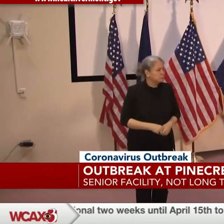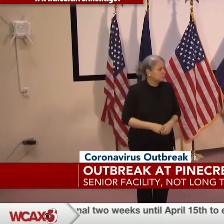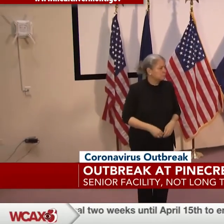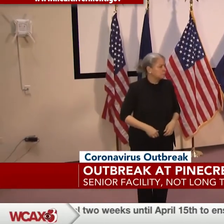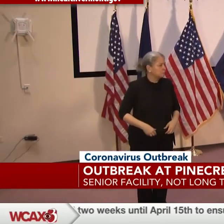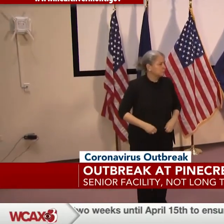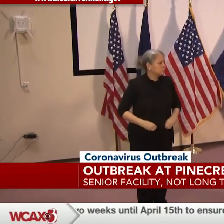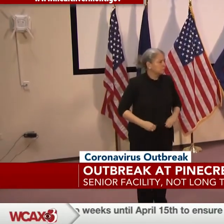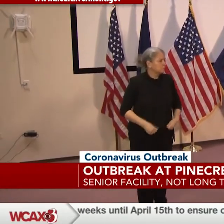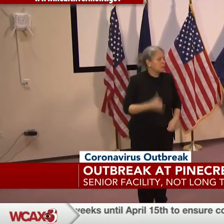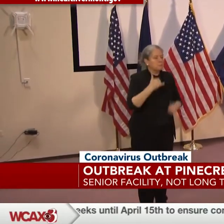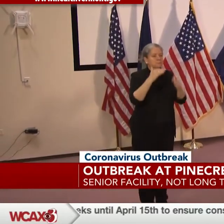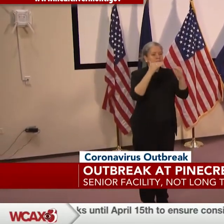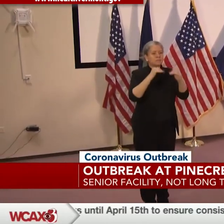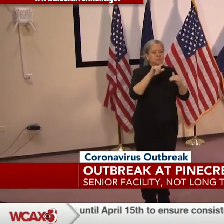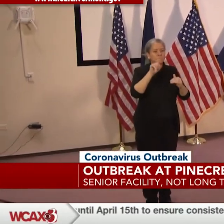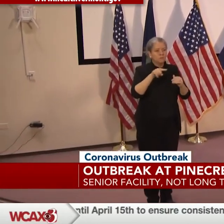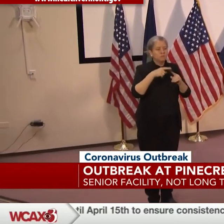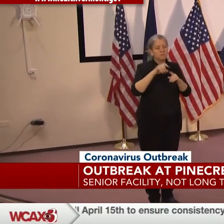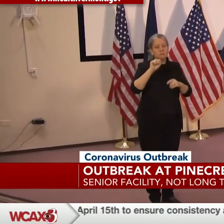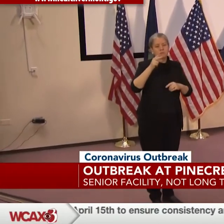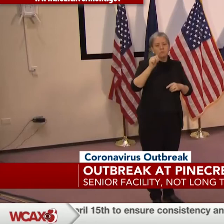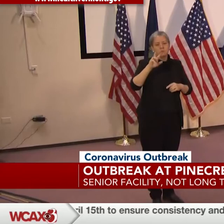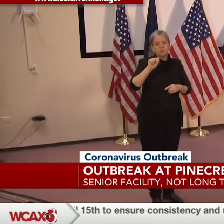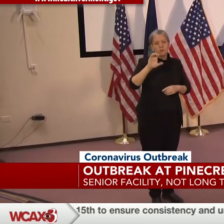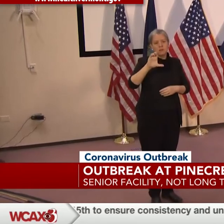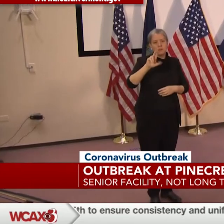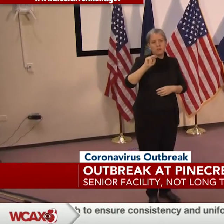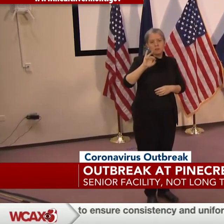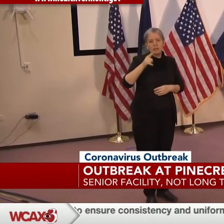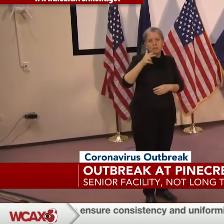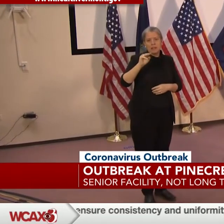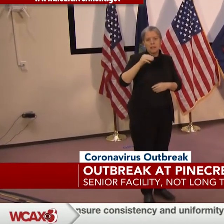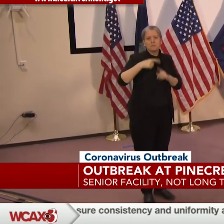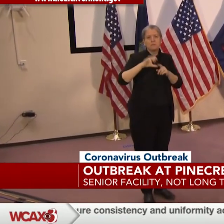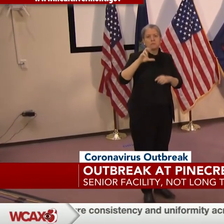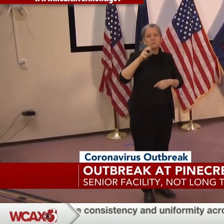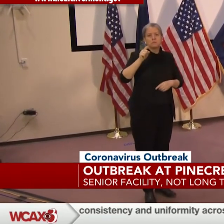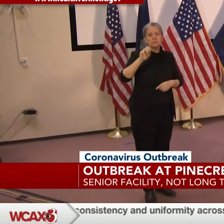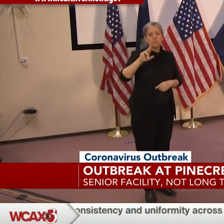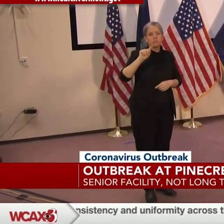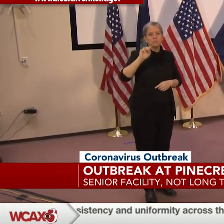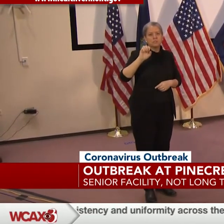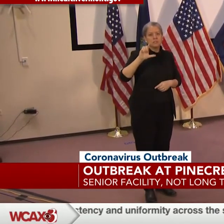All right, Sean Cunningham, the Chester Telegraph.